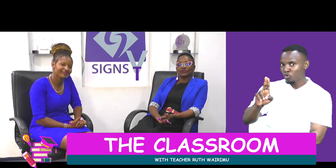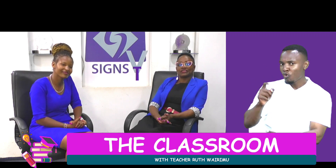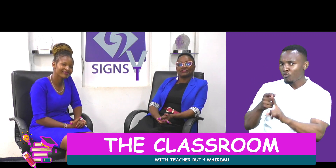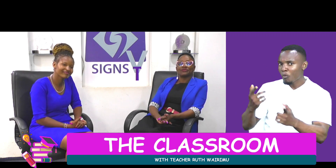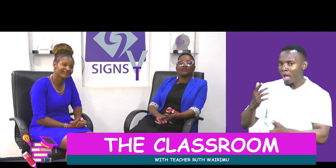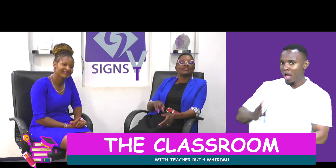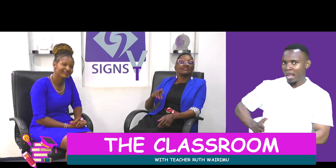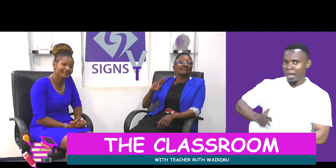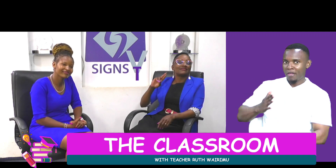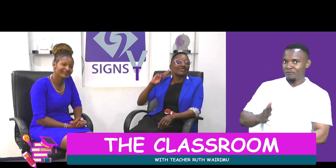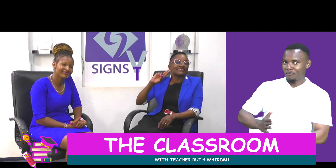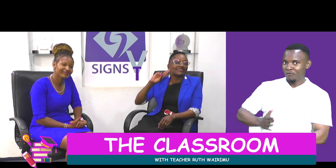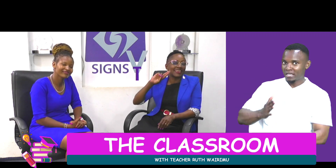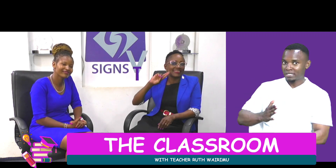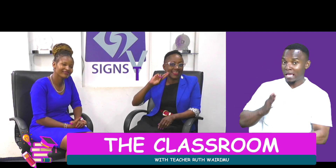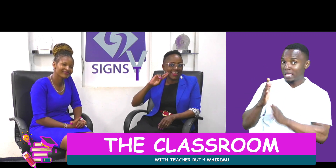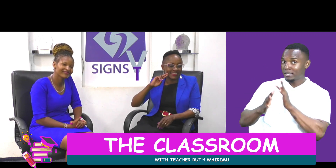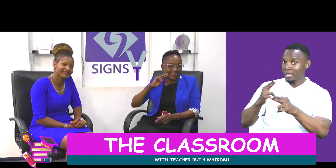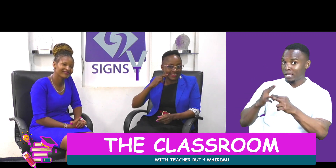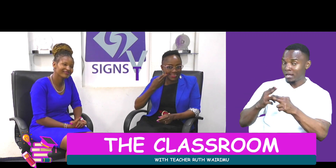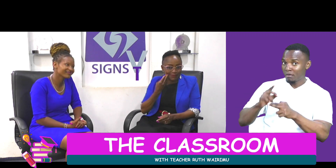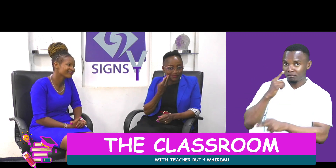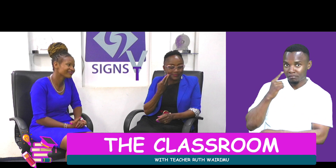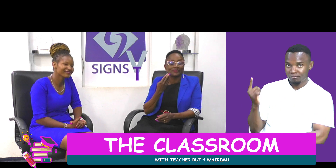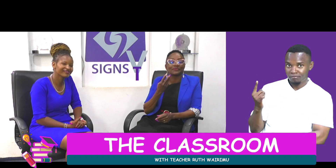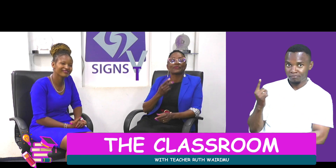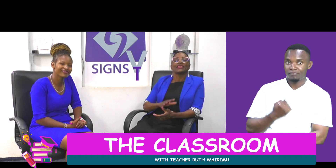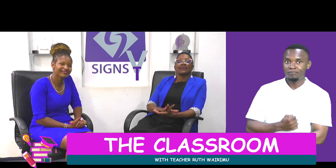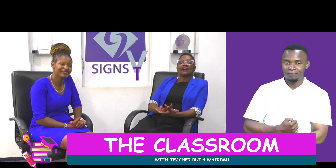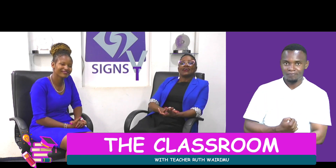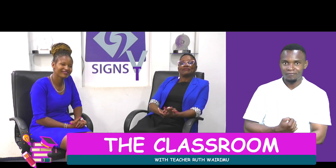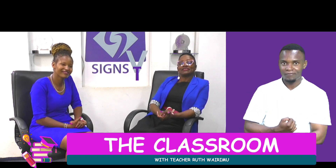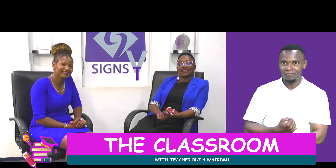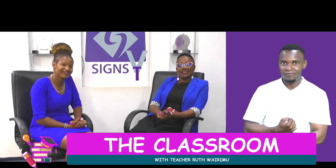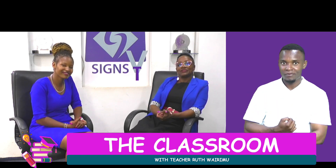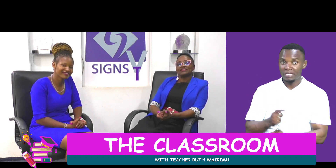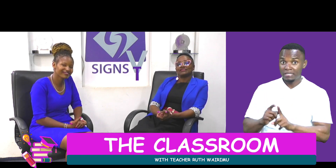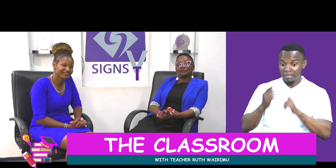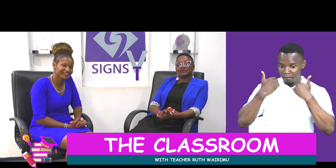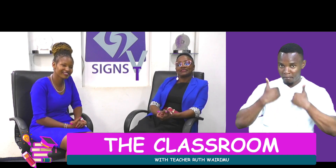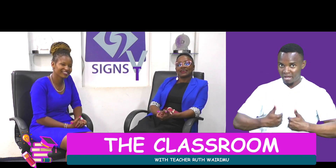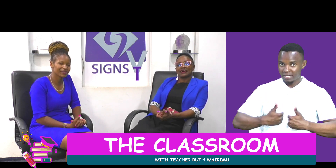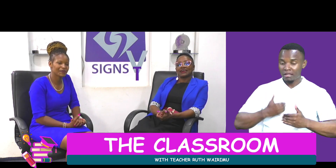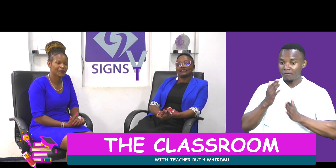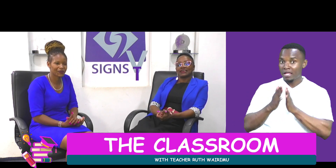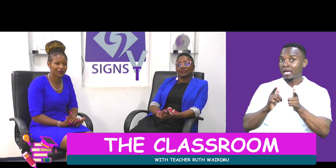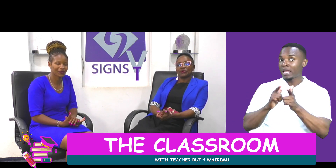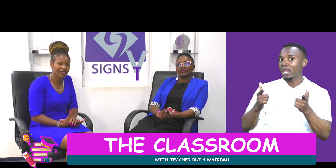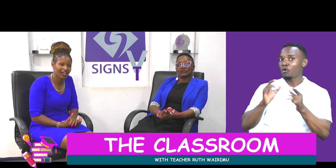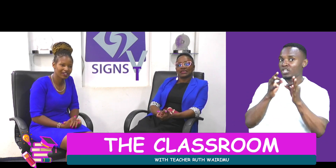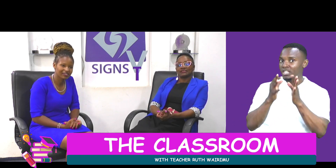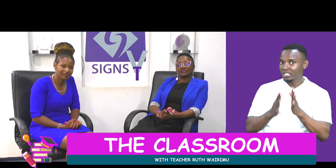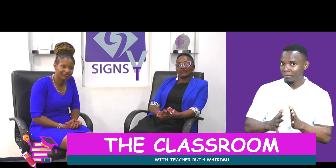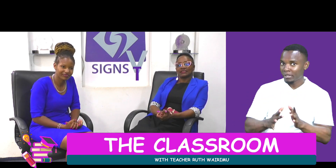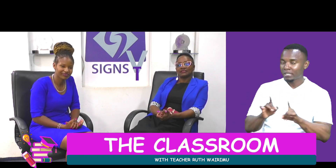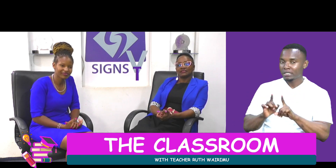Rose Wanjiko, this is my sign name. I'm a sign language interpreter and I'm